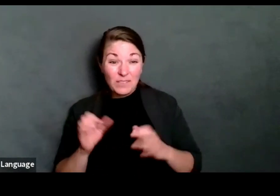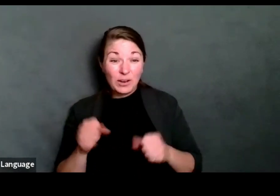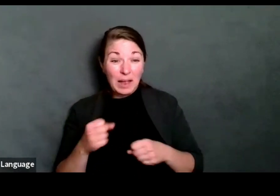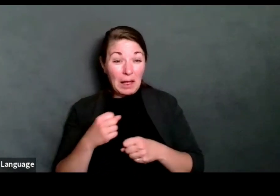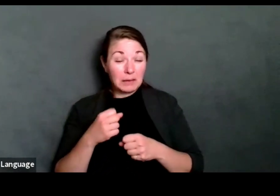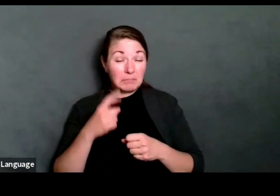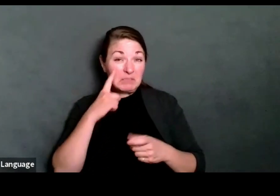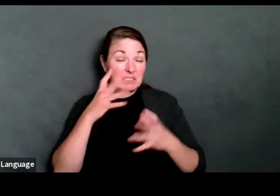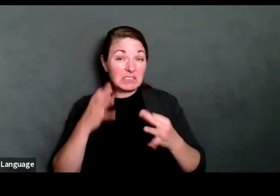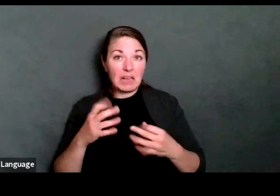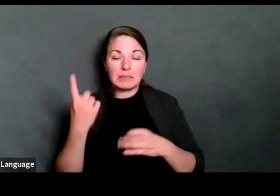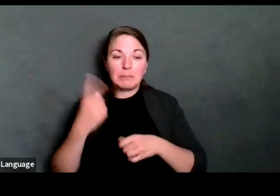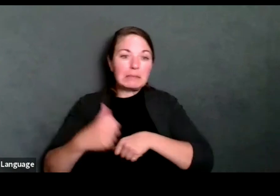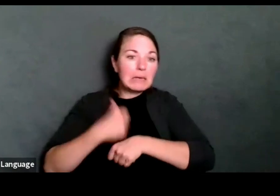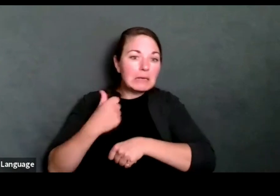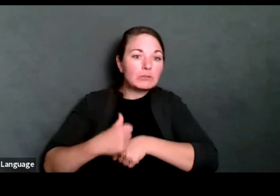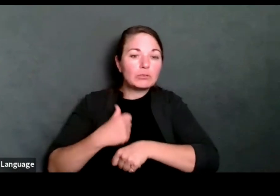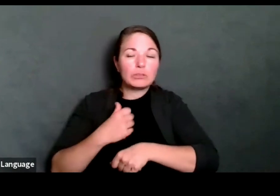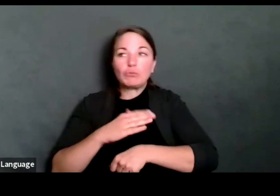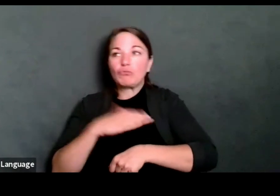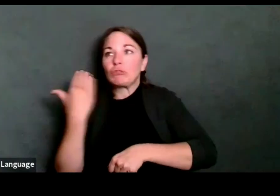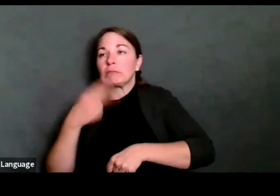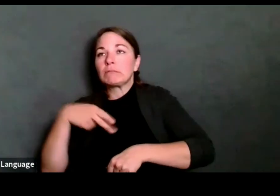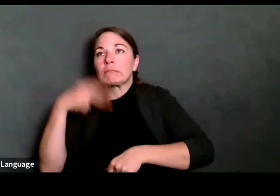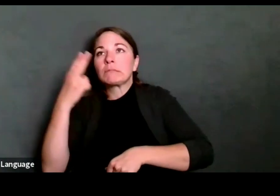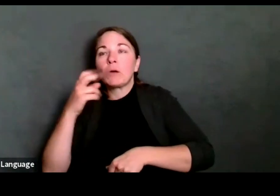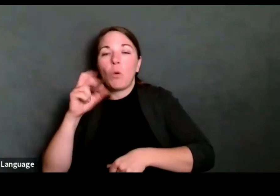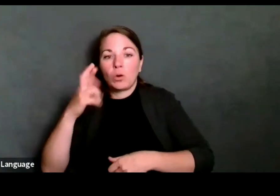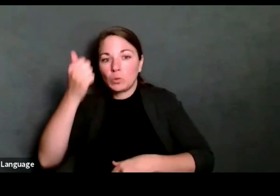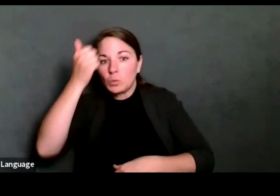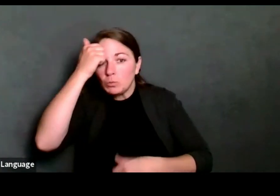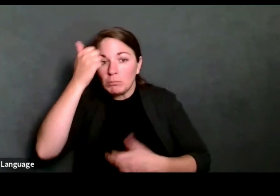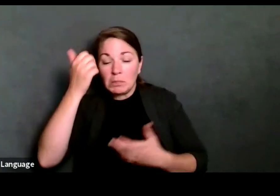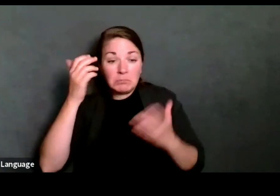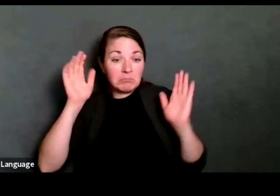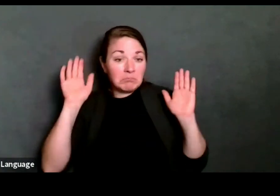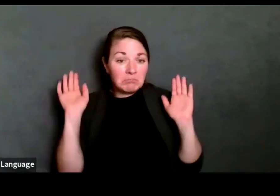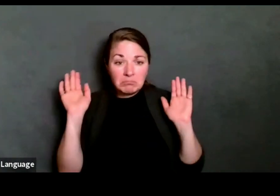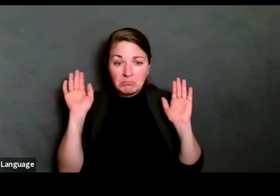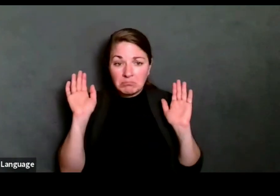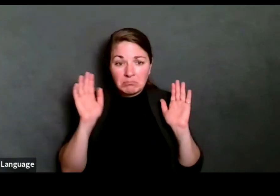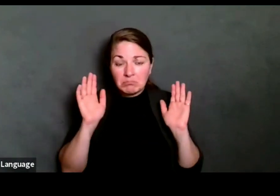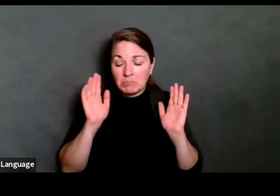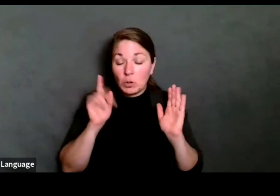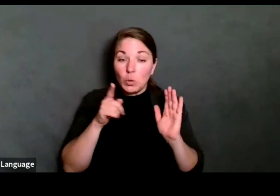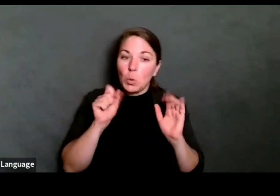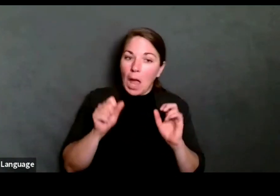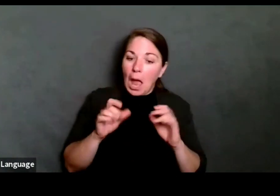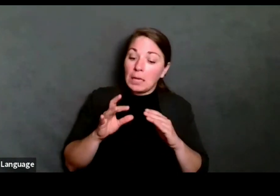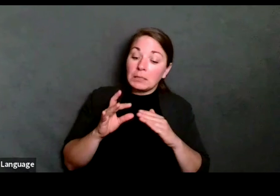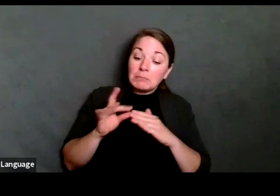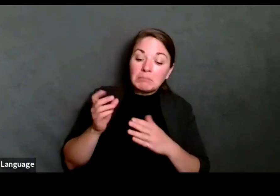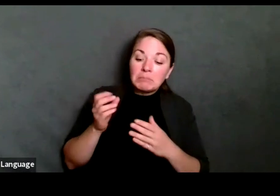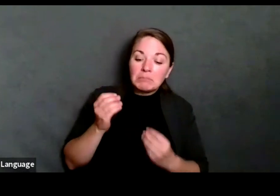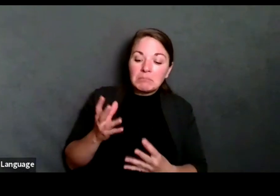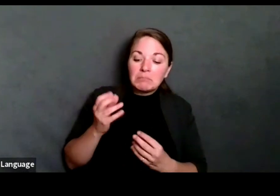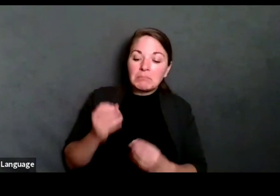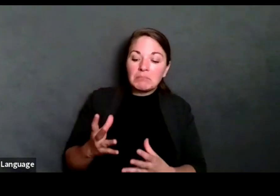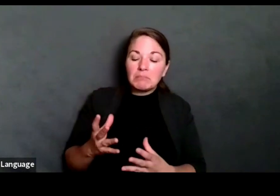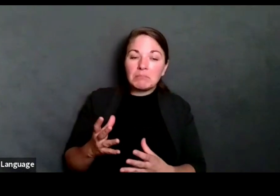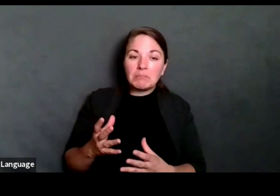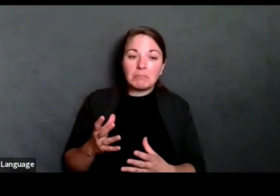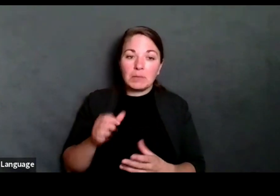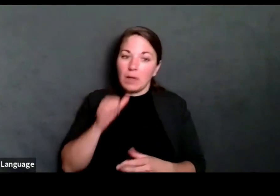even stupid. And you can offer them your guidance and medical advice without pressuring them. Here's a really